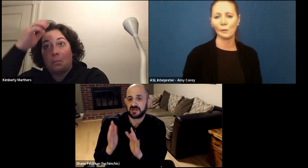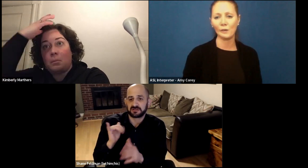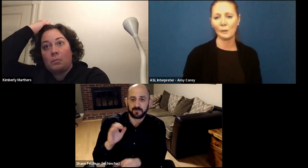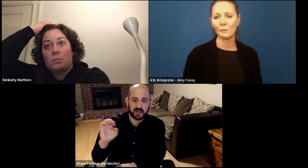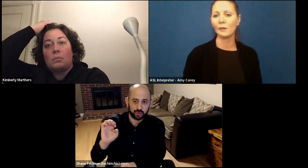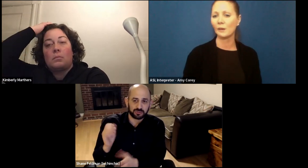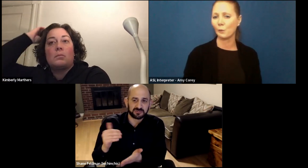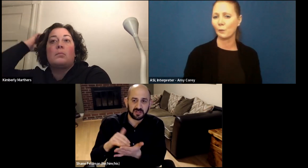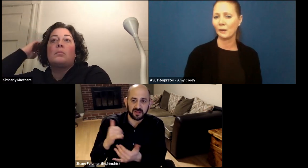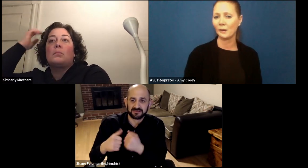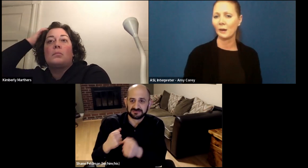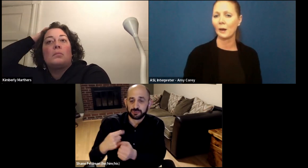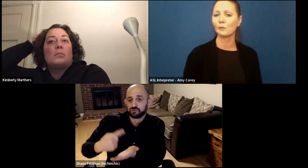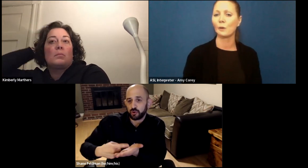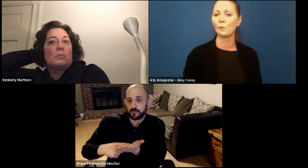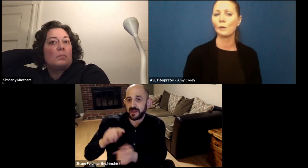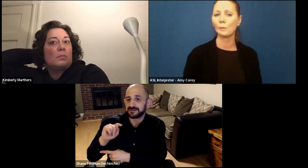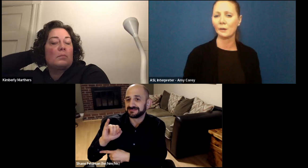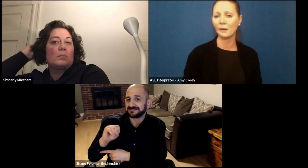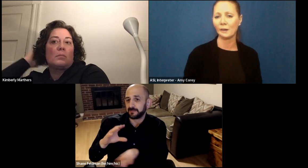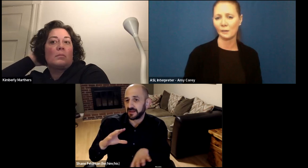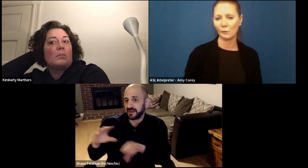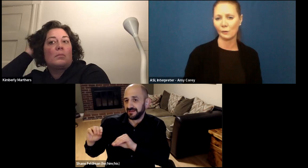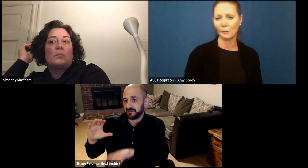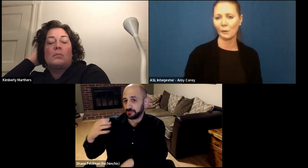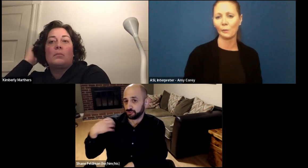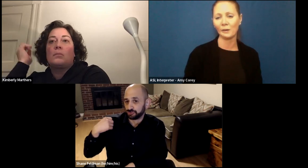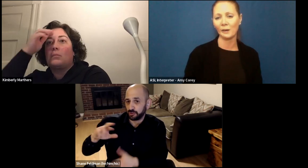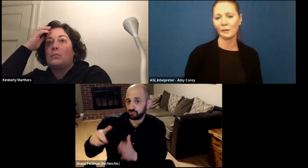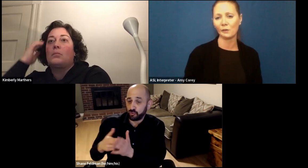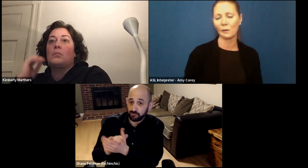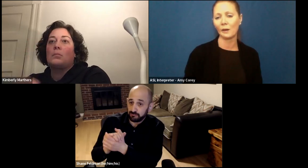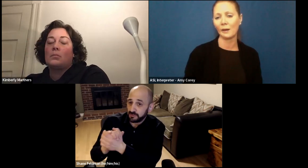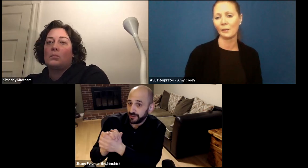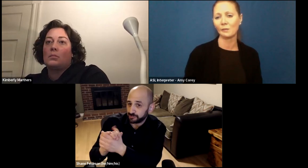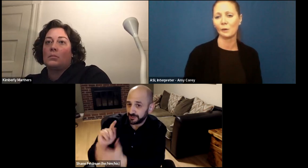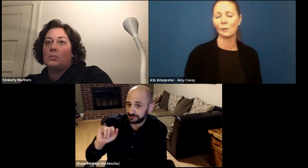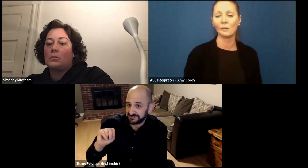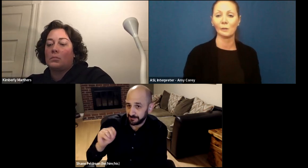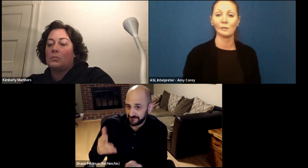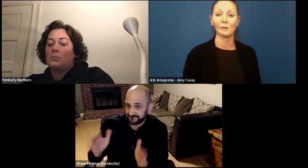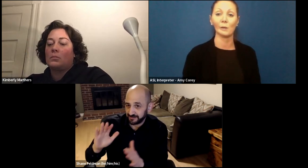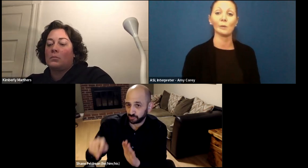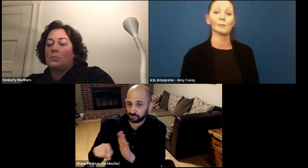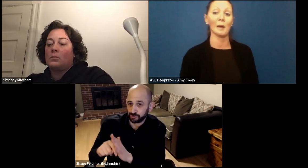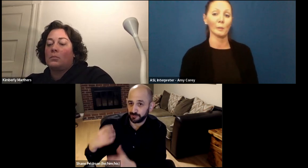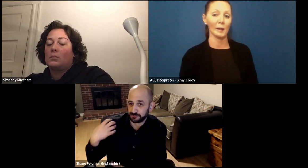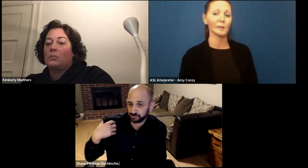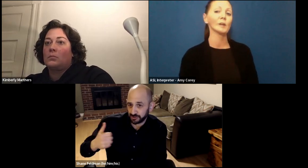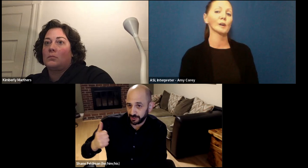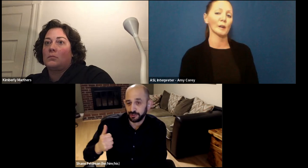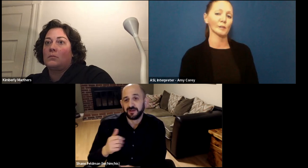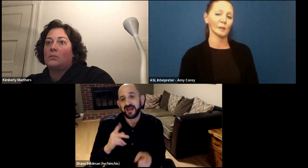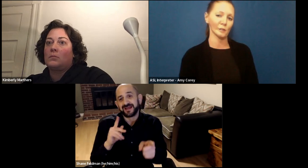did a great job of filling everyone in. So I will be getting in touch with him, or we did get in touch again this year when Tim was leaving, which, by the